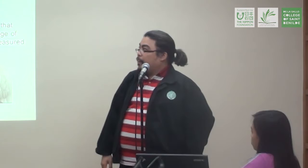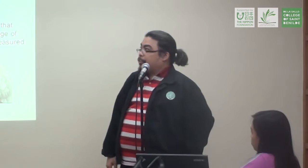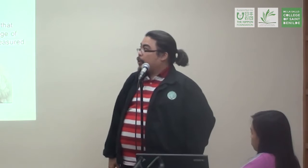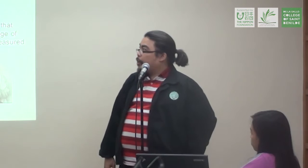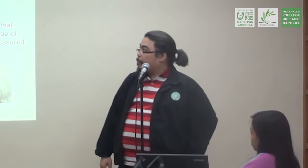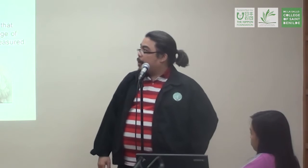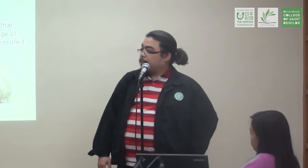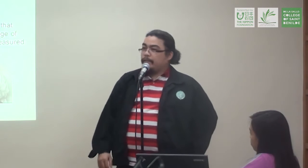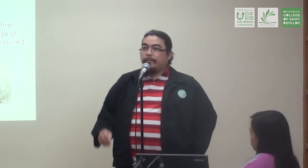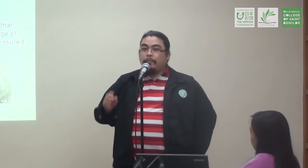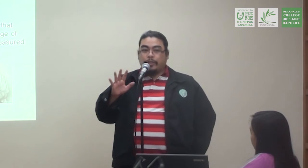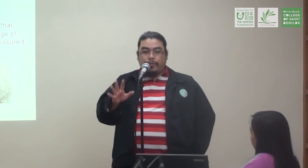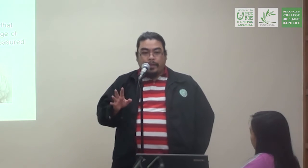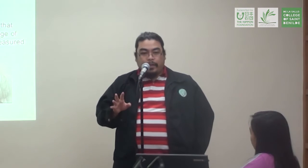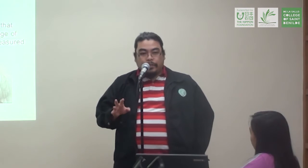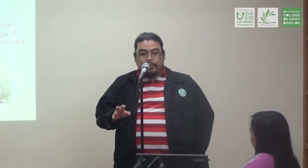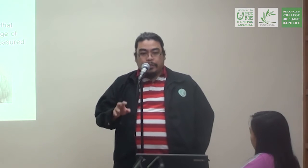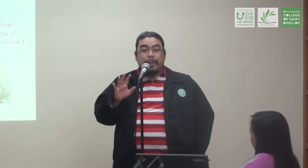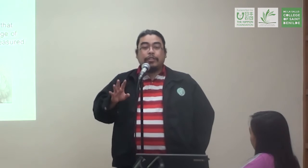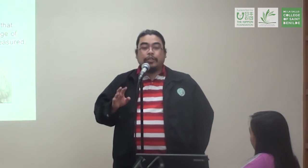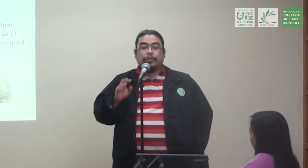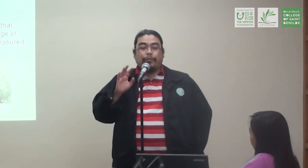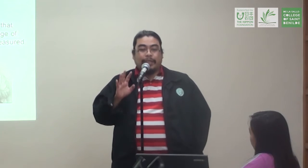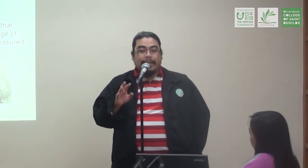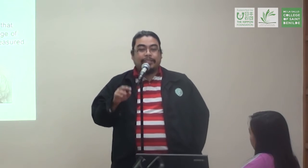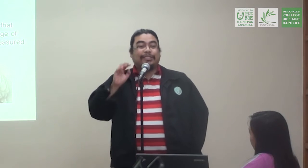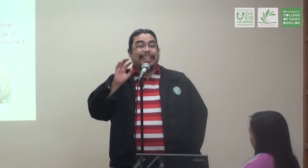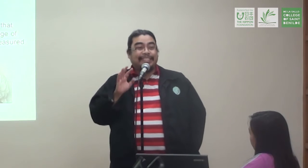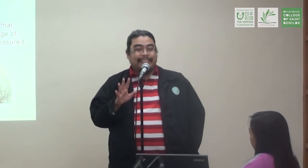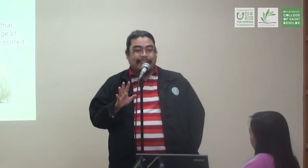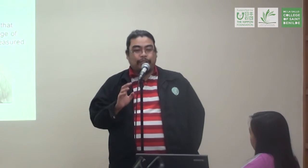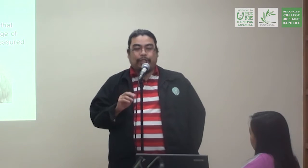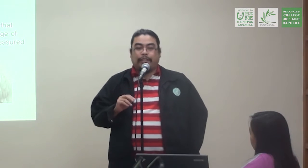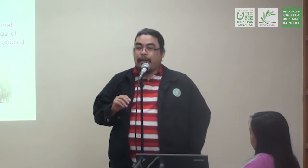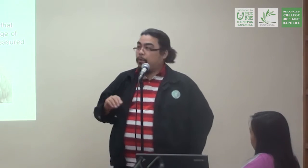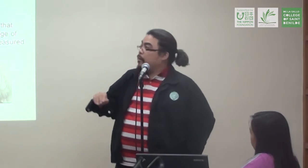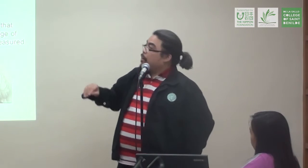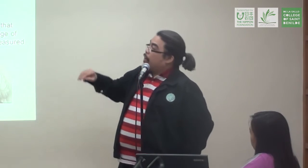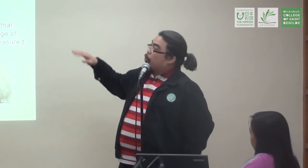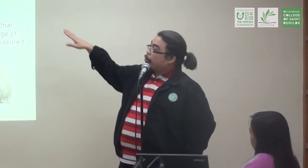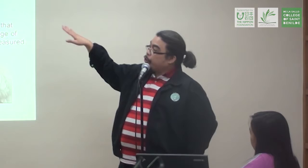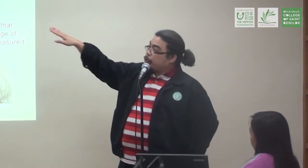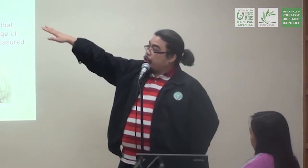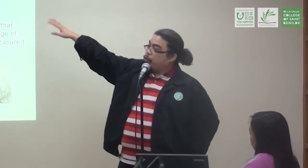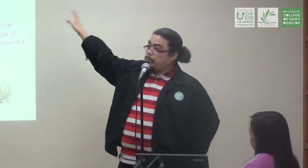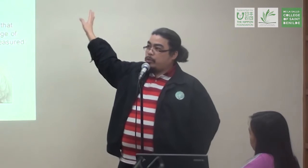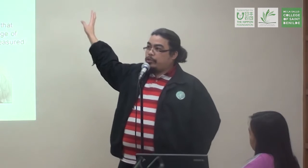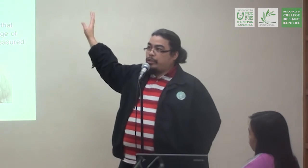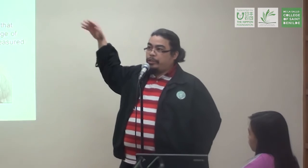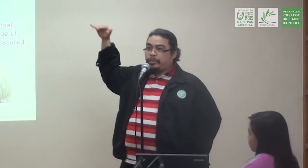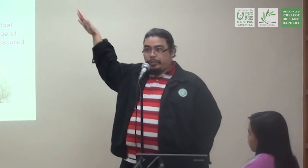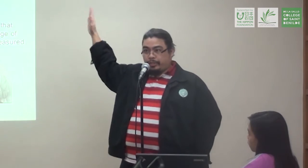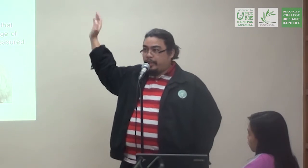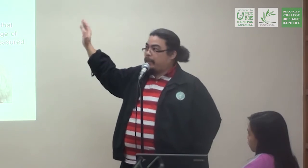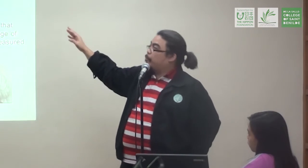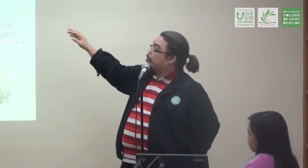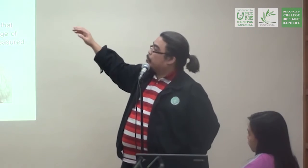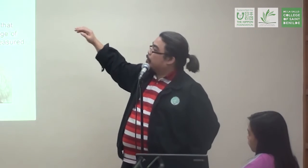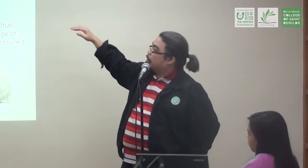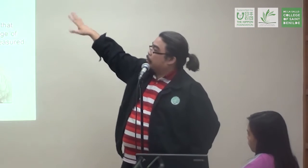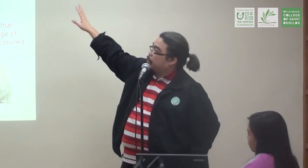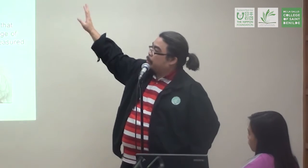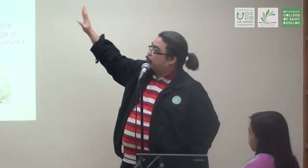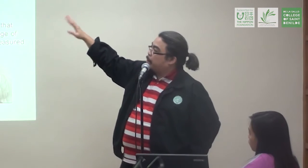Now, let's talk about modification methods of test translation. Now, according to the numerous researchers